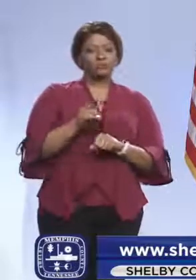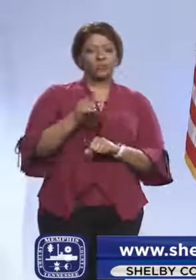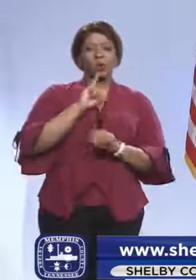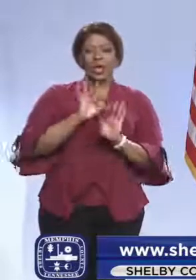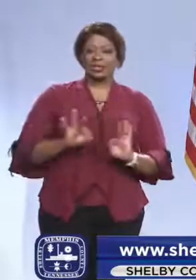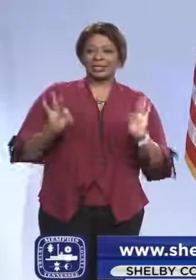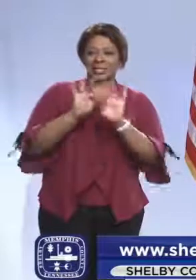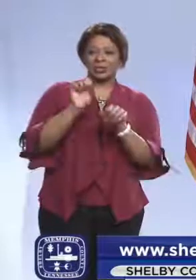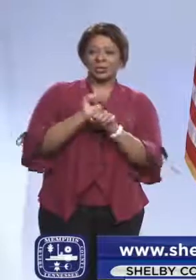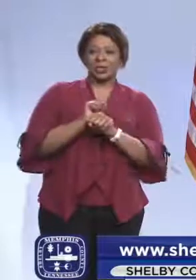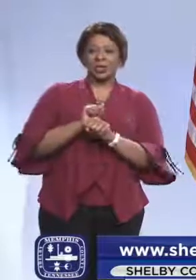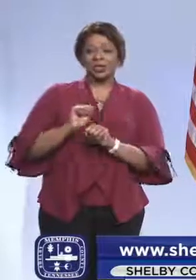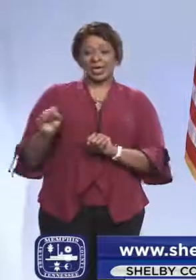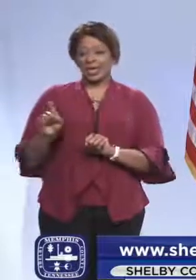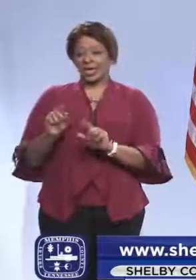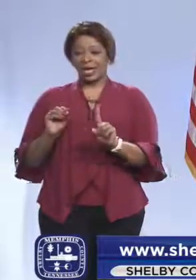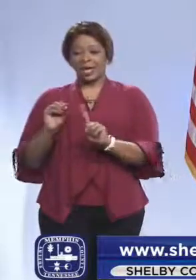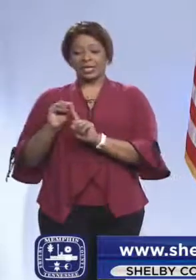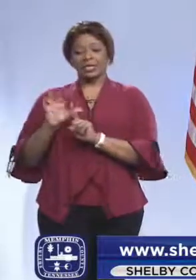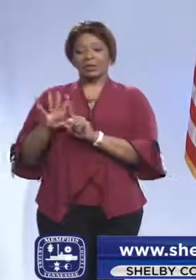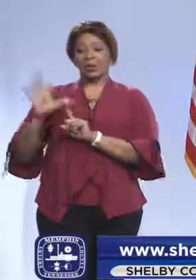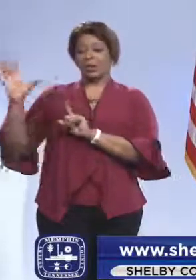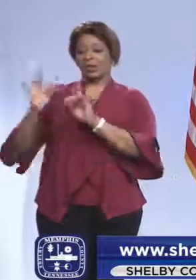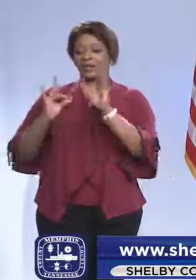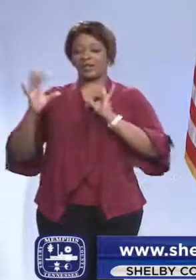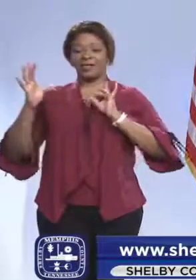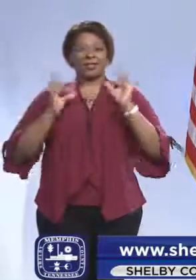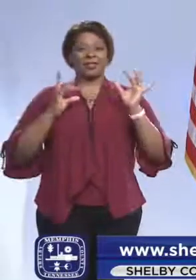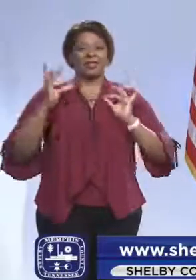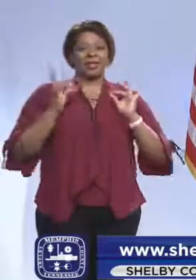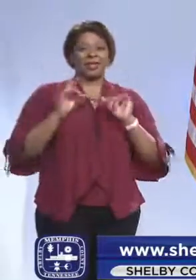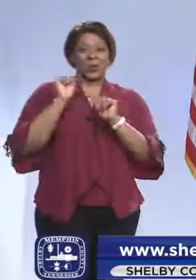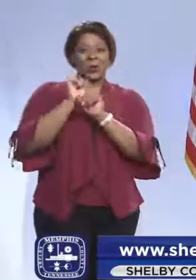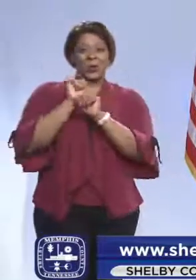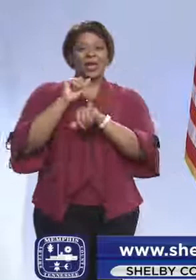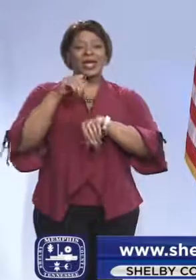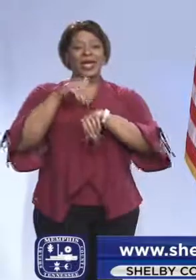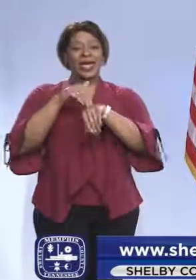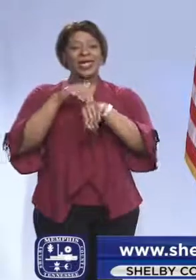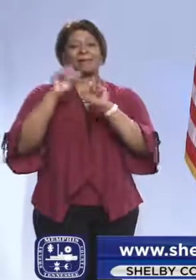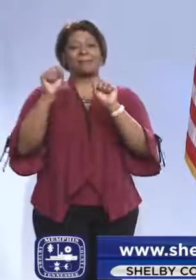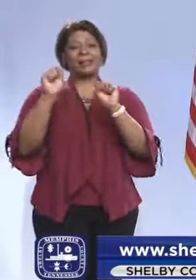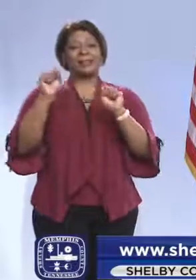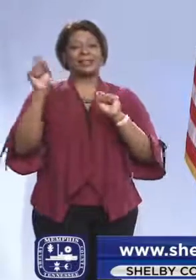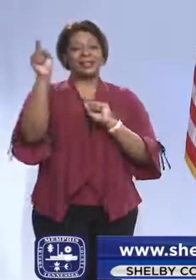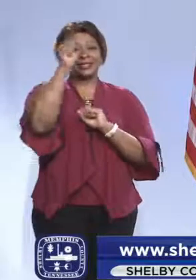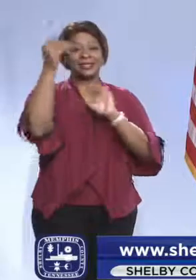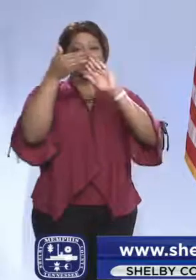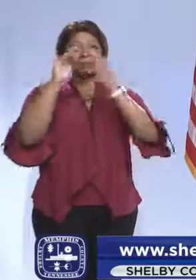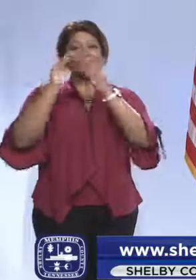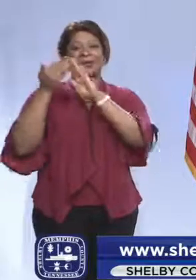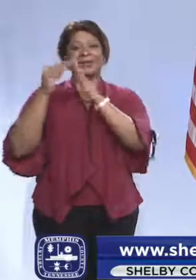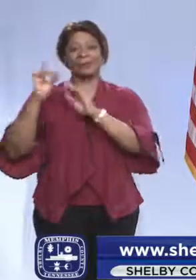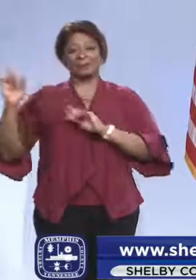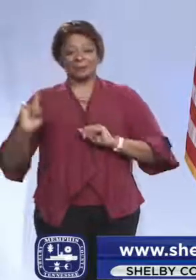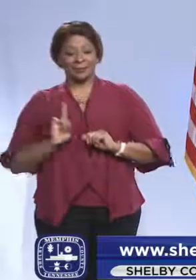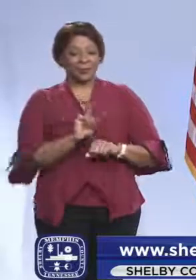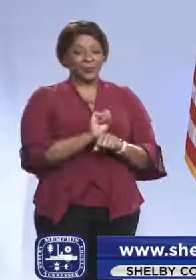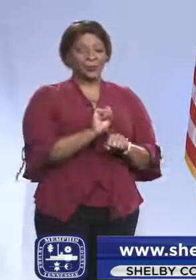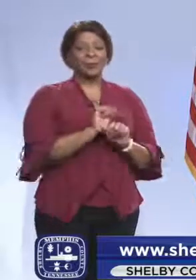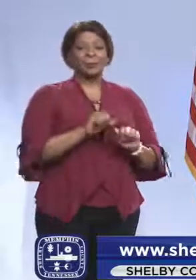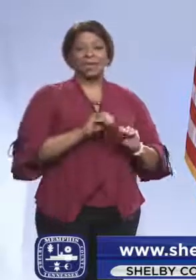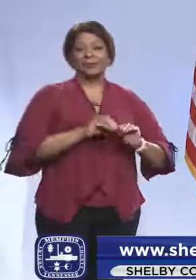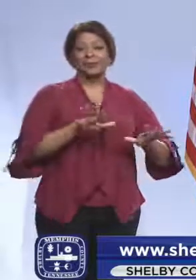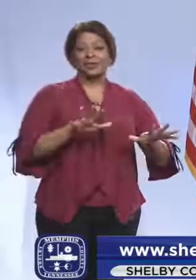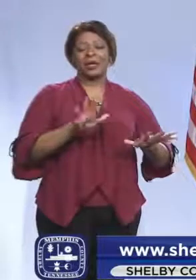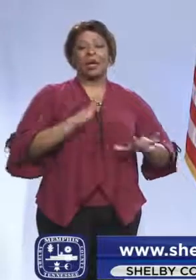workers, and they're exposed throughout their day, both in the workplace and potentially in the community. So our goals currently are,